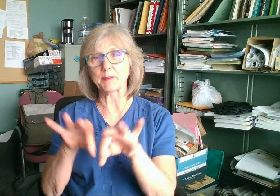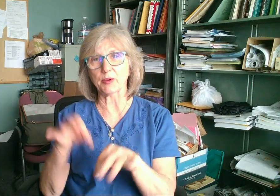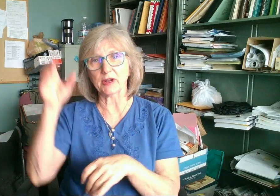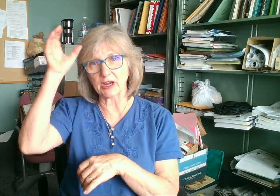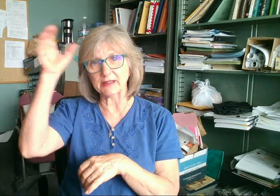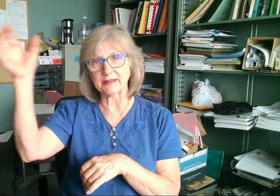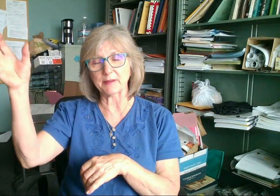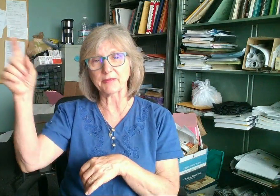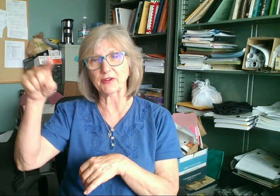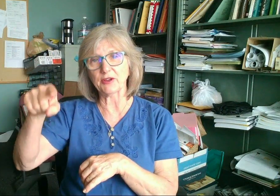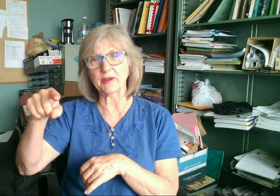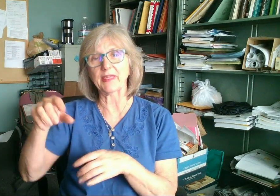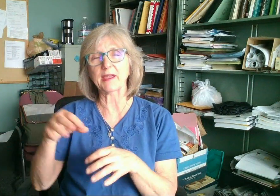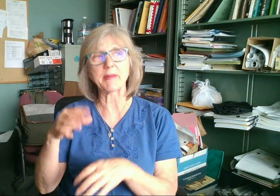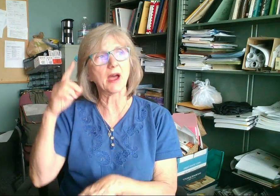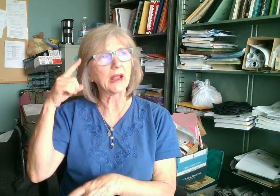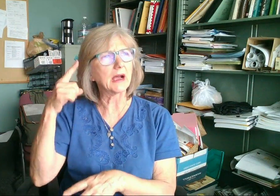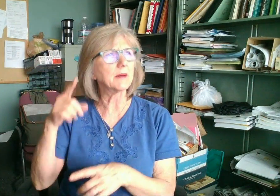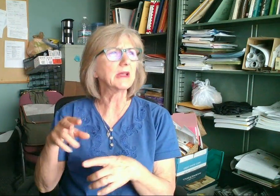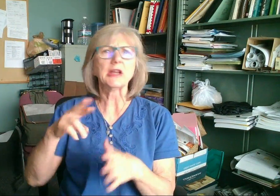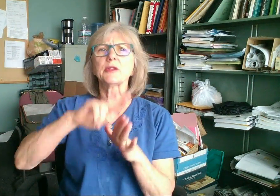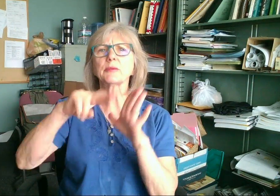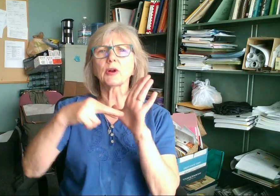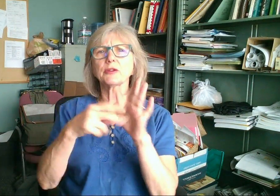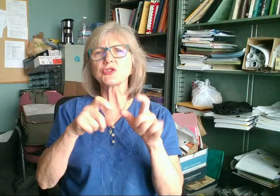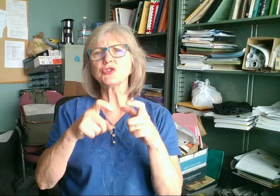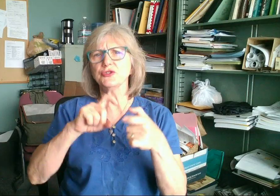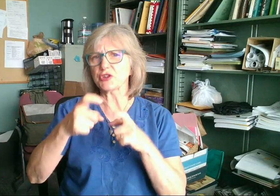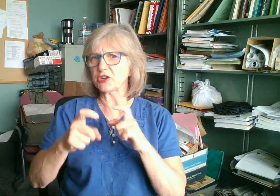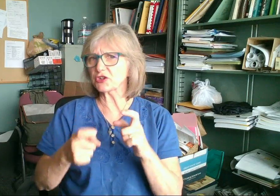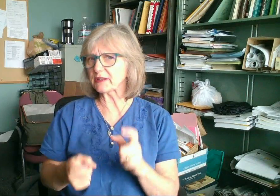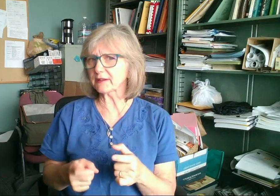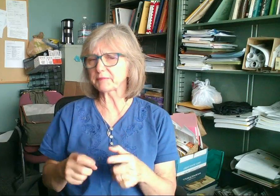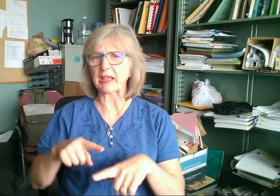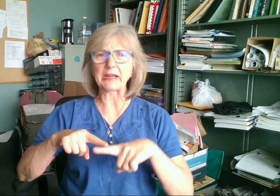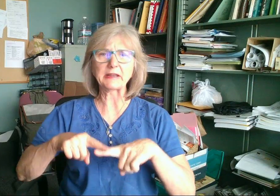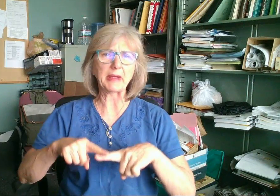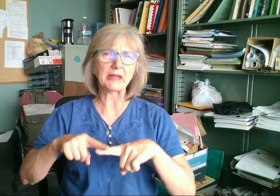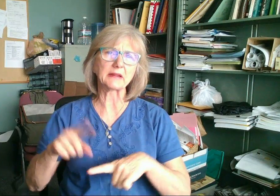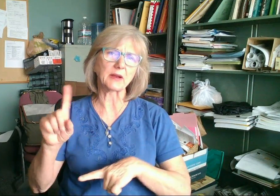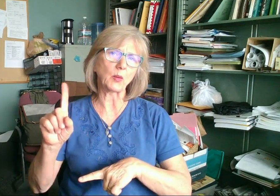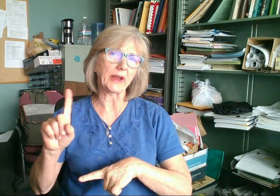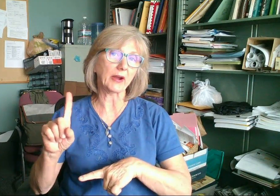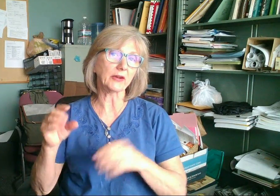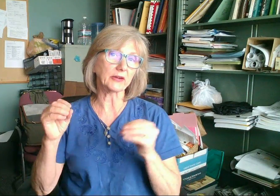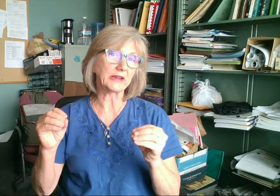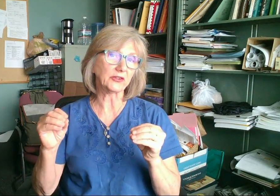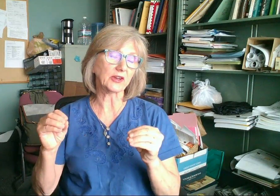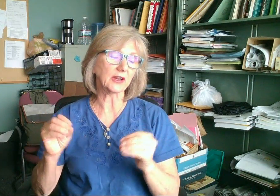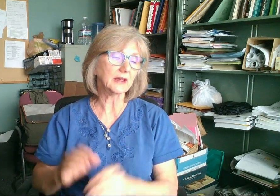an important concept for you to think about. The role changes, kind of depends on where you're teaching,